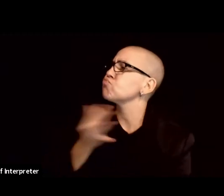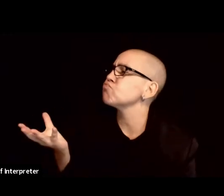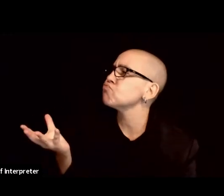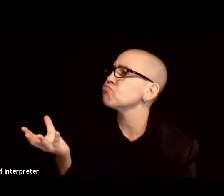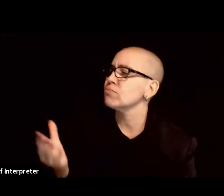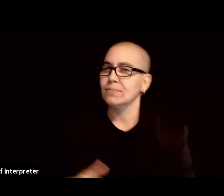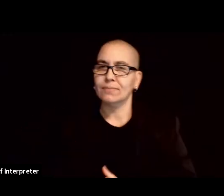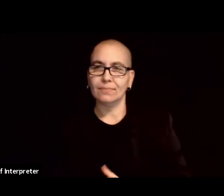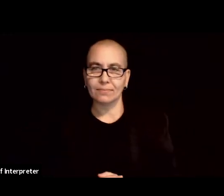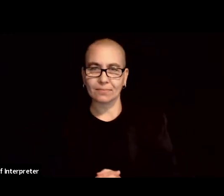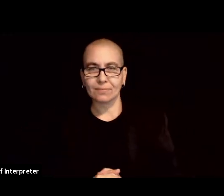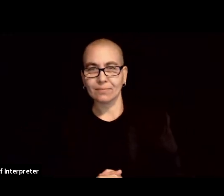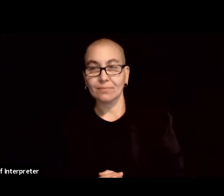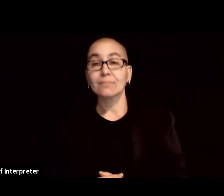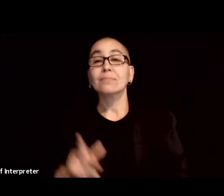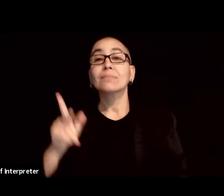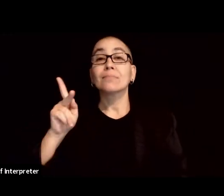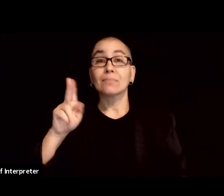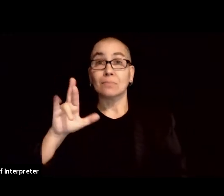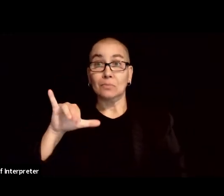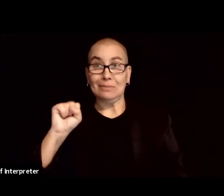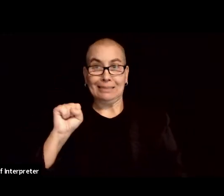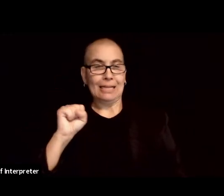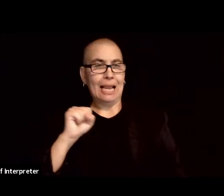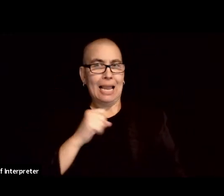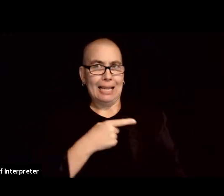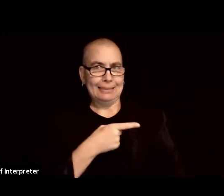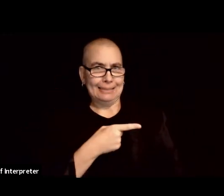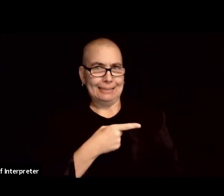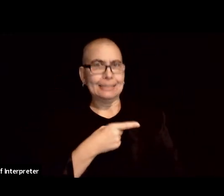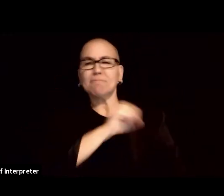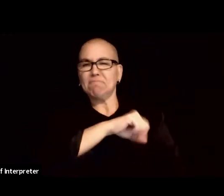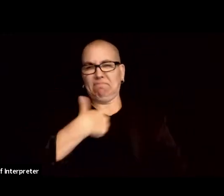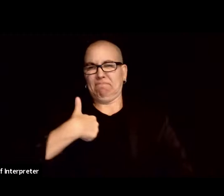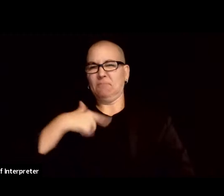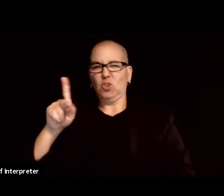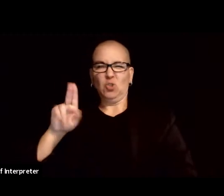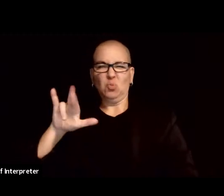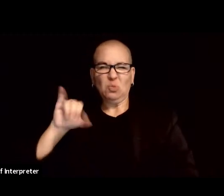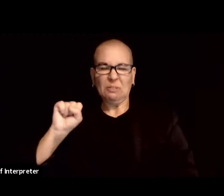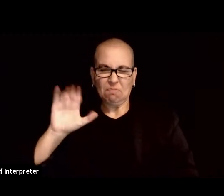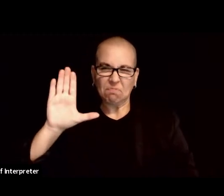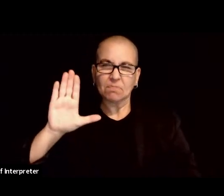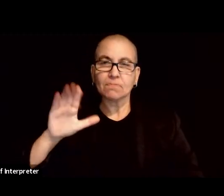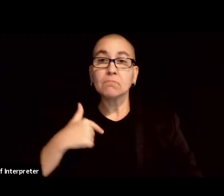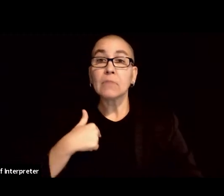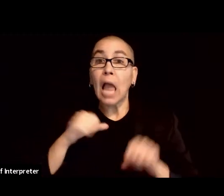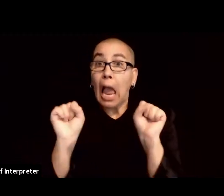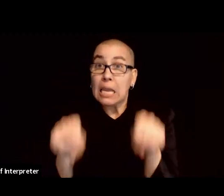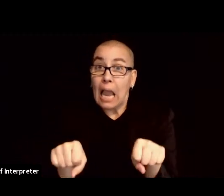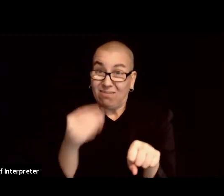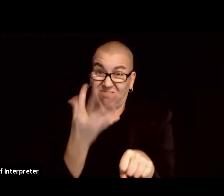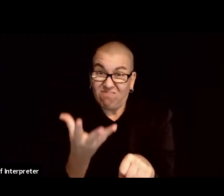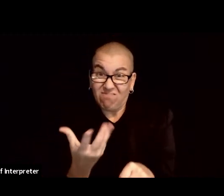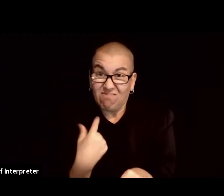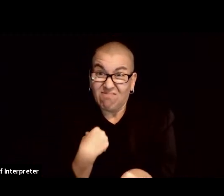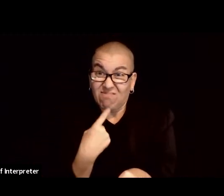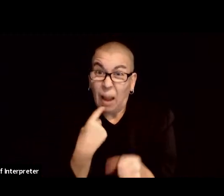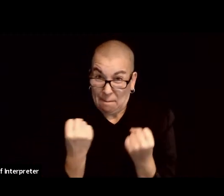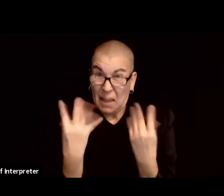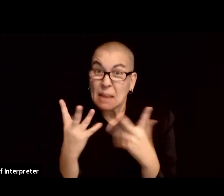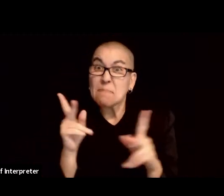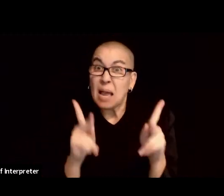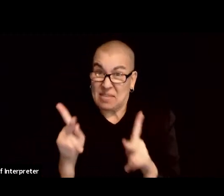I can tell you how many people that are currently being monitored. So we have